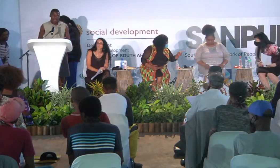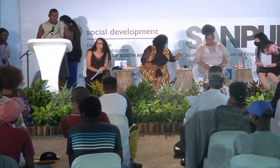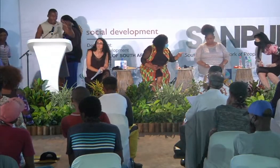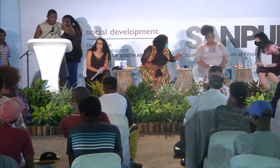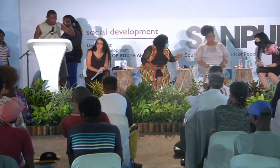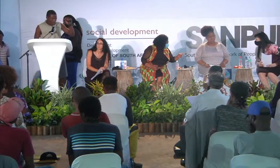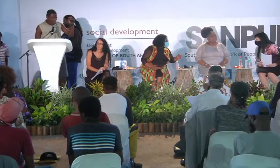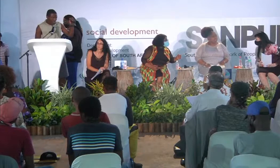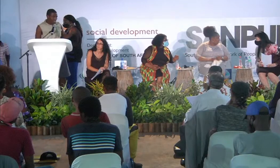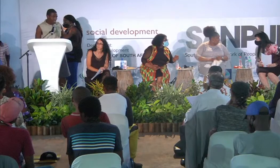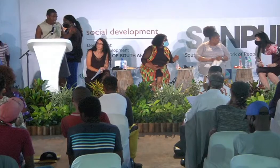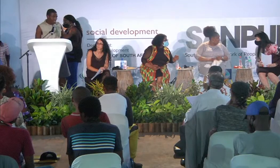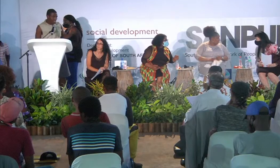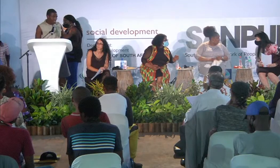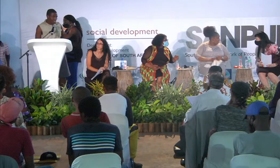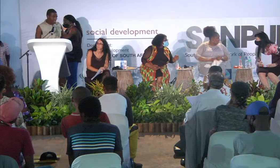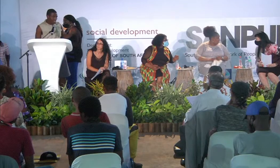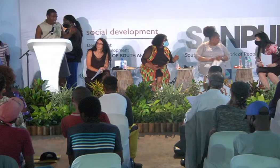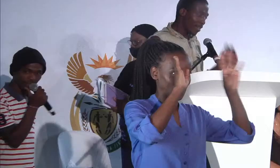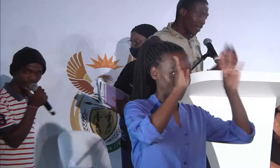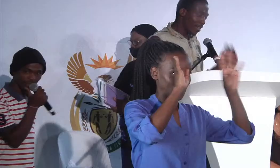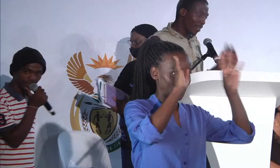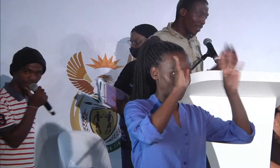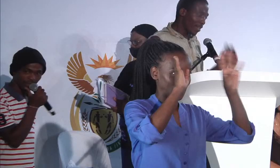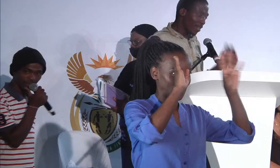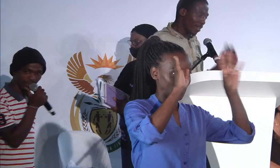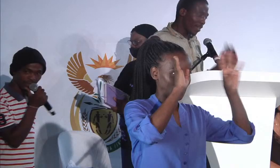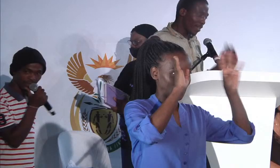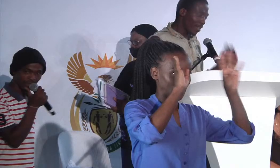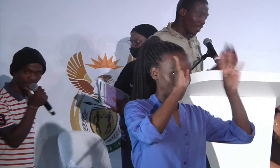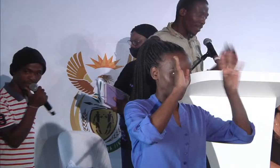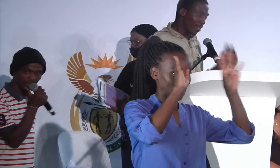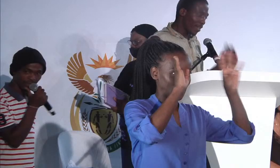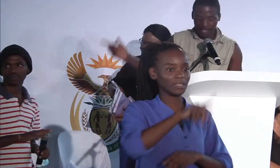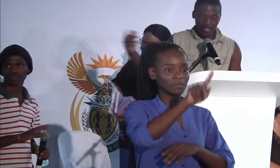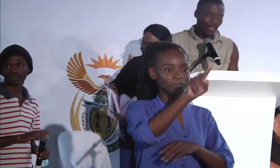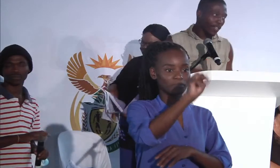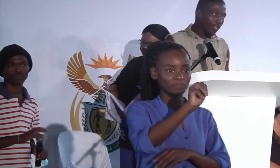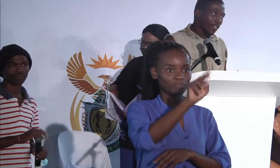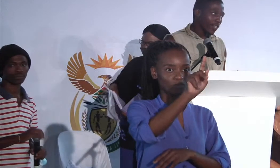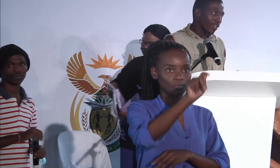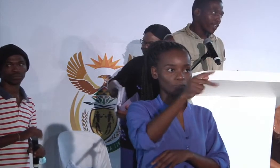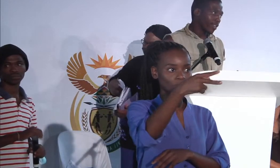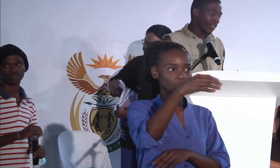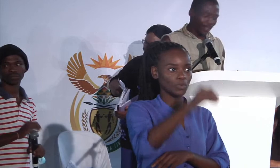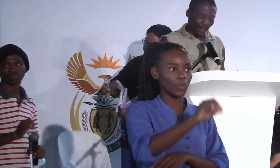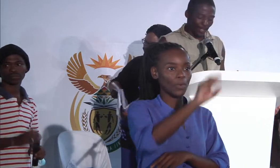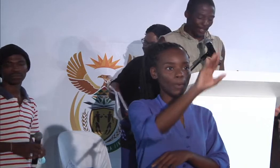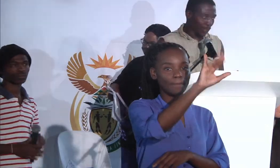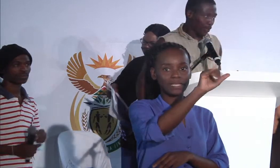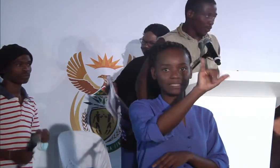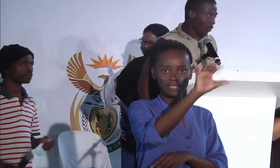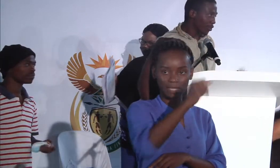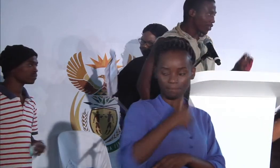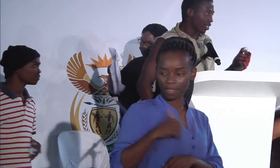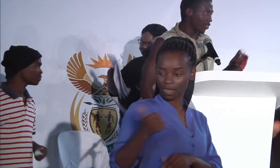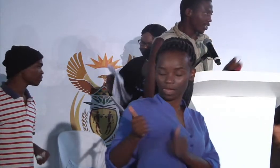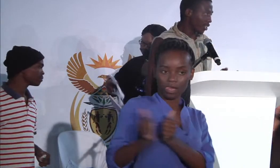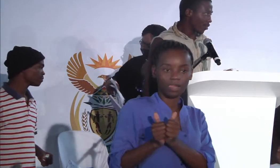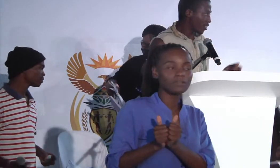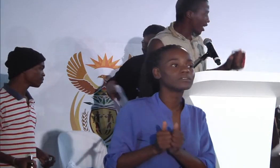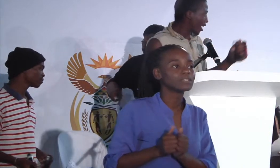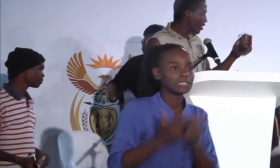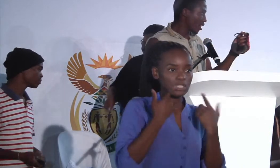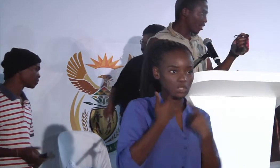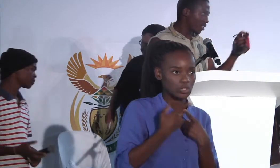Hello, everyone. My name is Mthobisi. I'm going with my partner. There is a song we're going to sing right now.